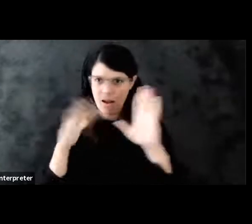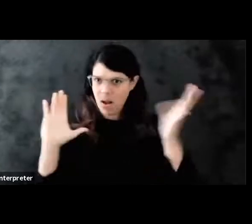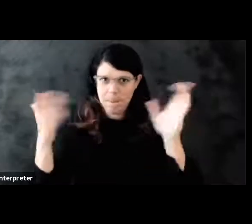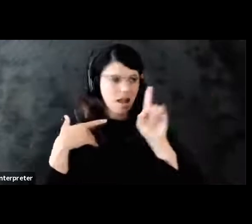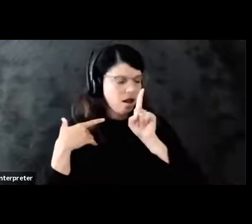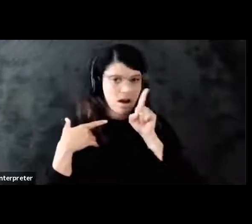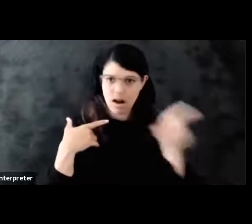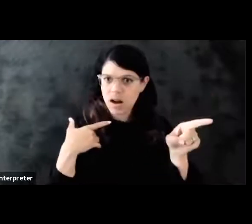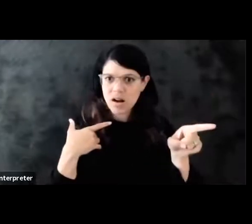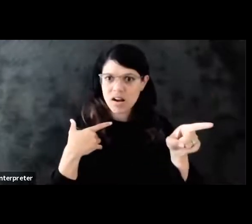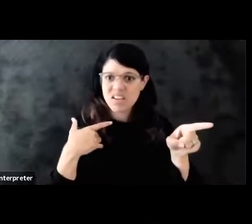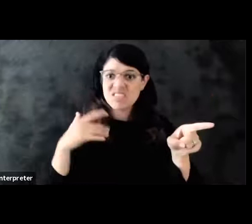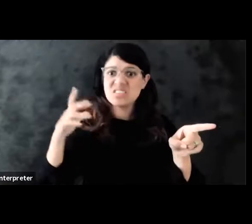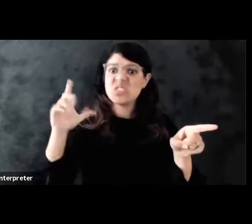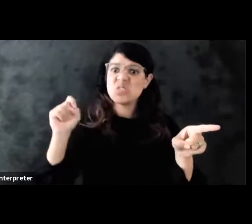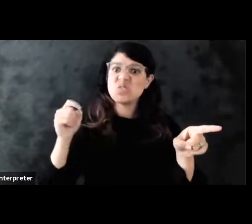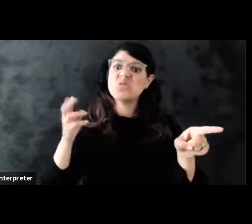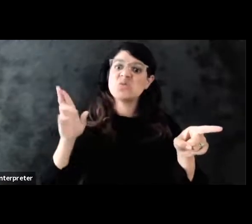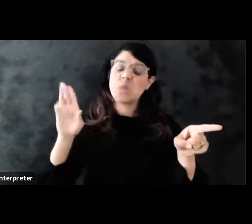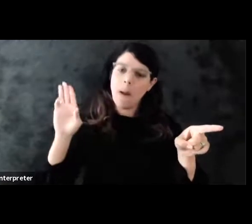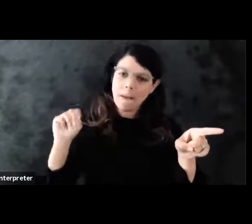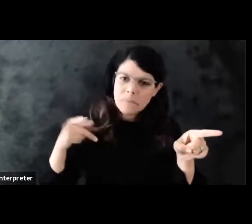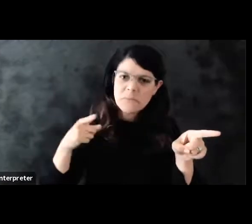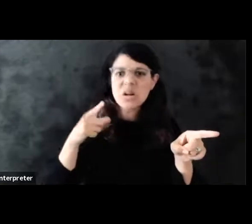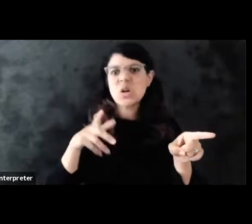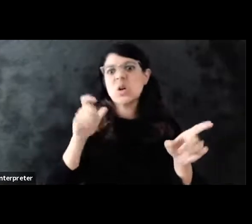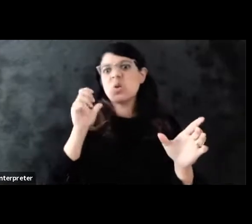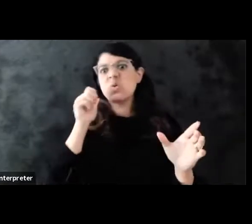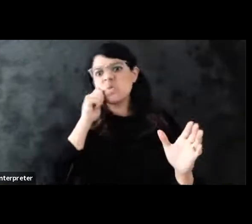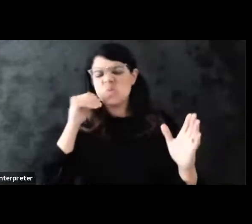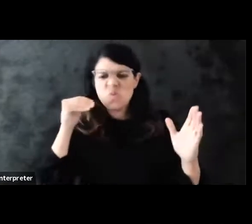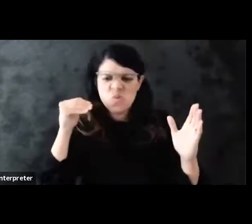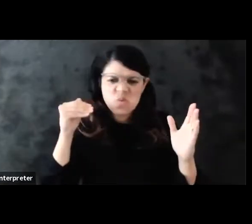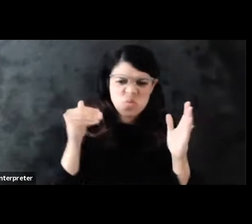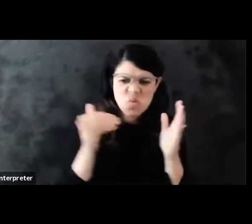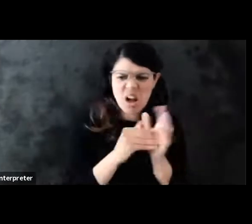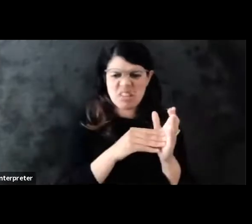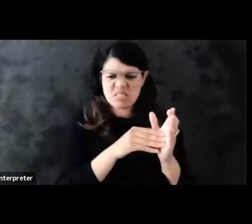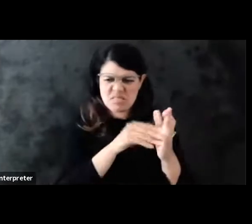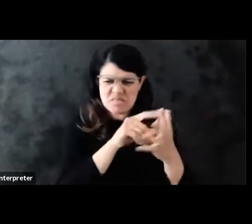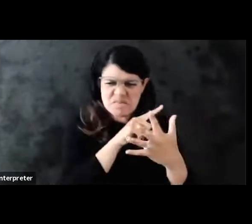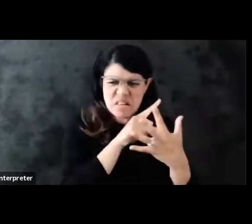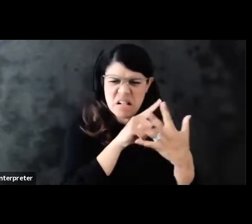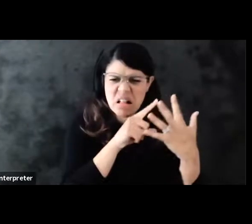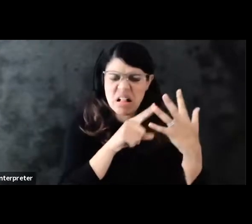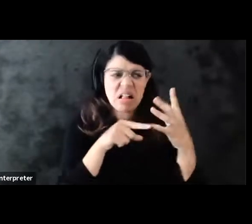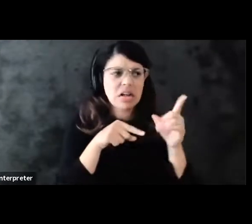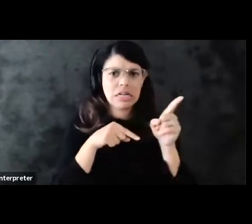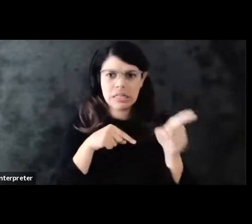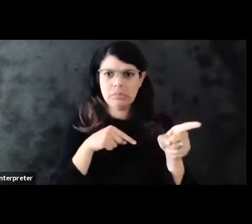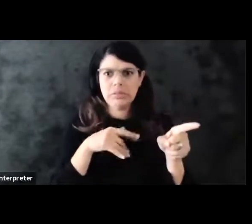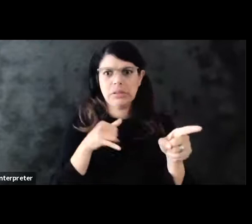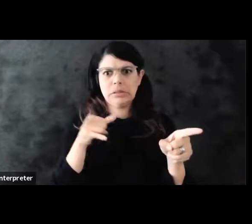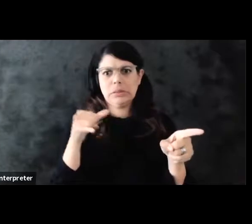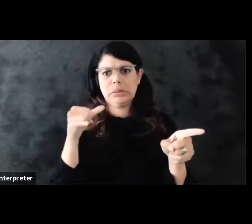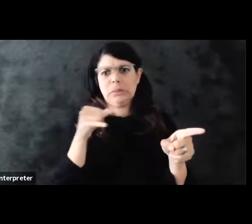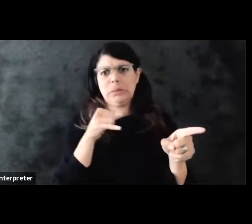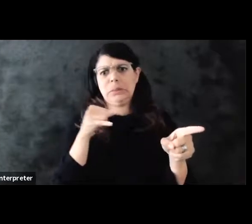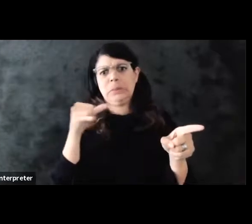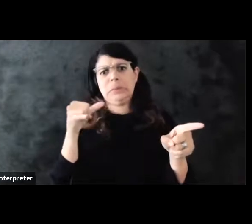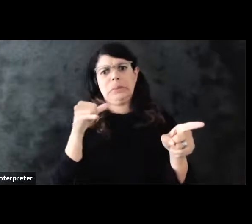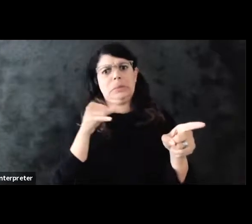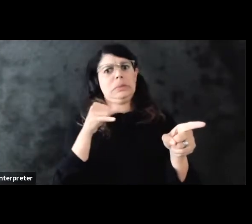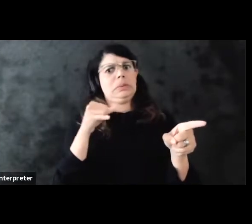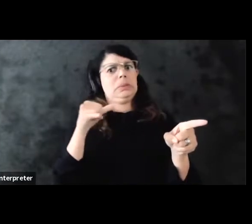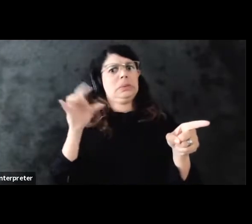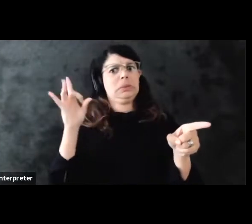And so that came about during your generation. And unfortunately, your generation is stuck, and we are too. But